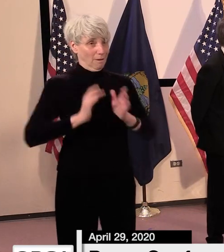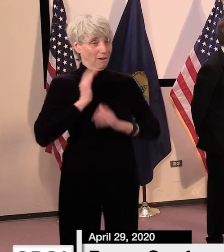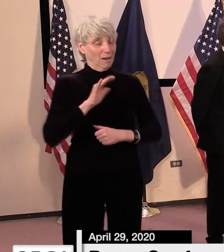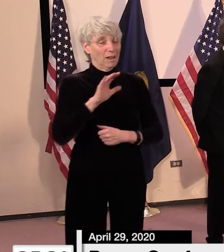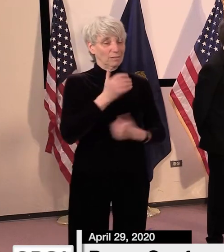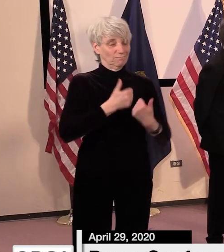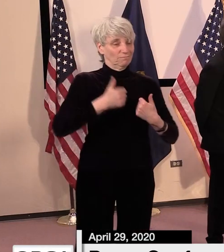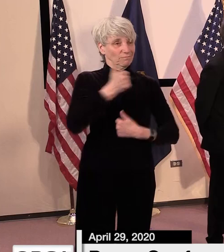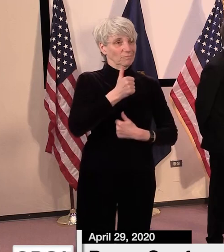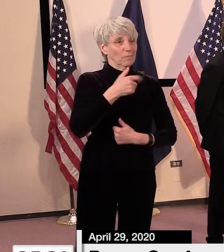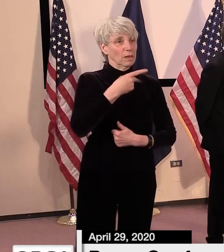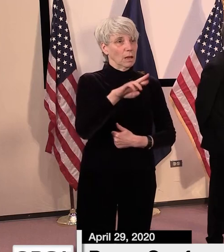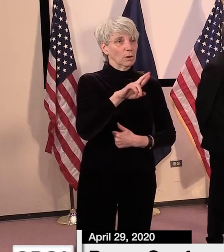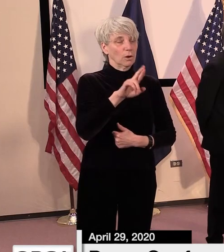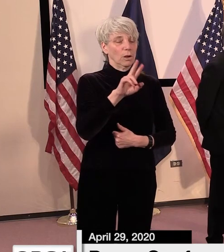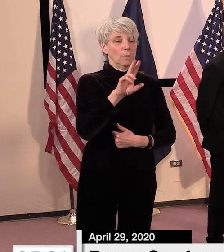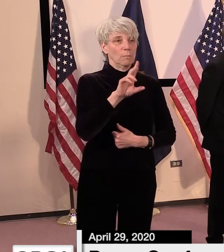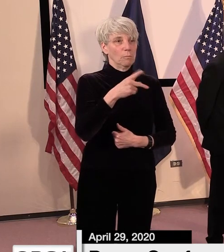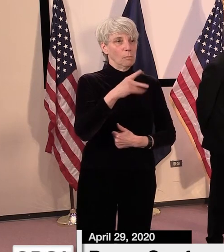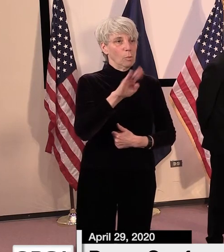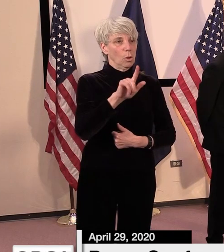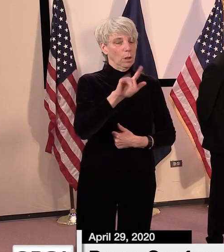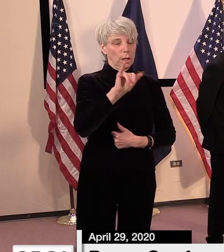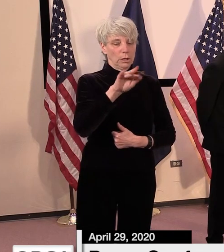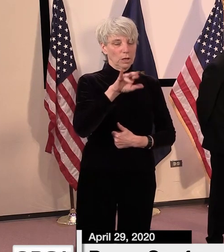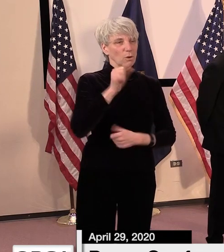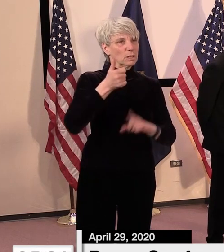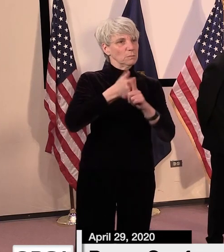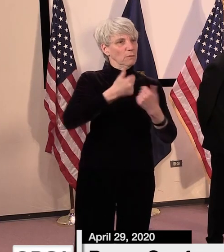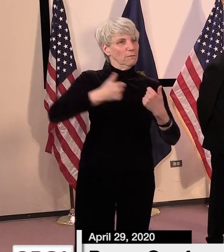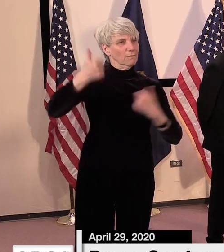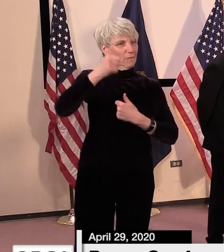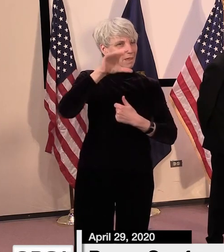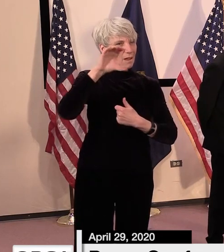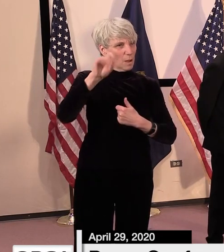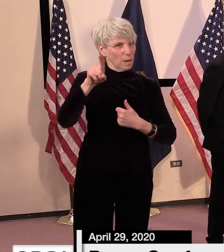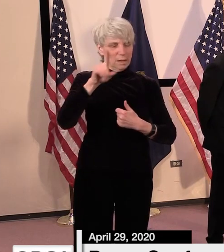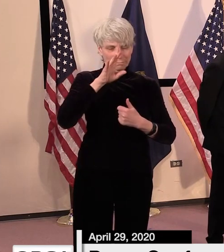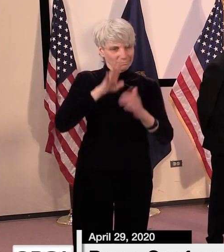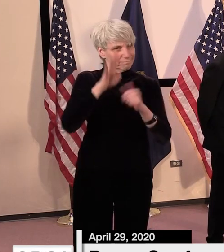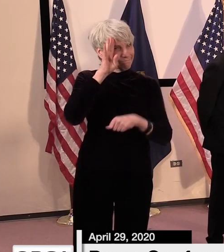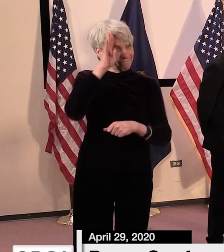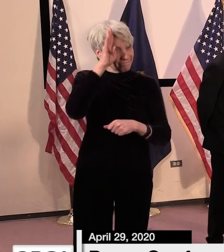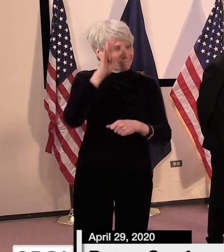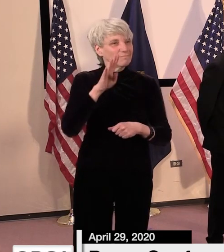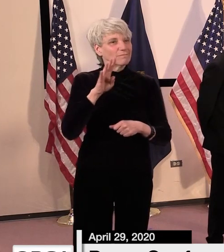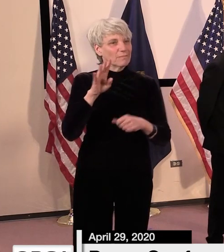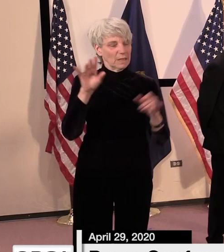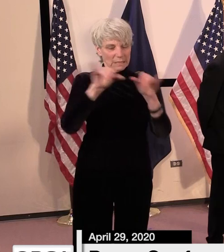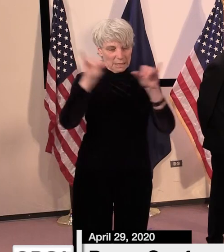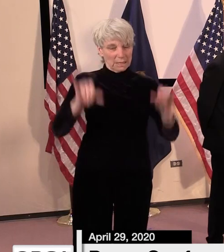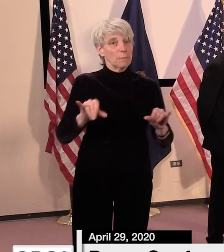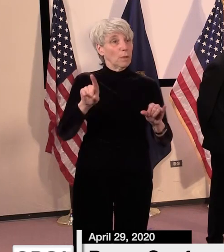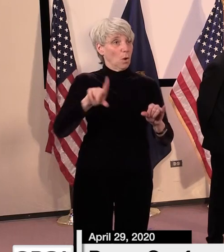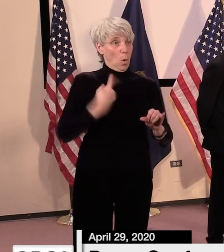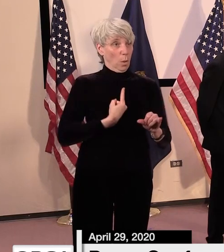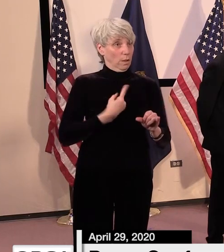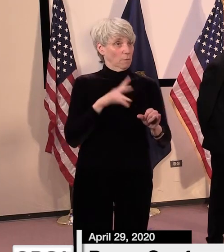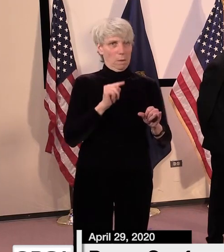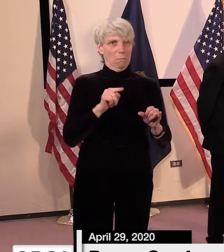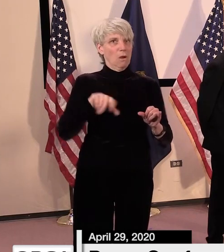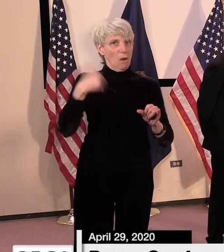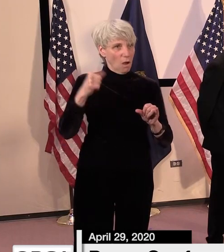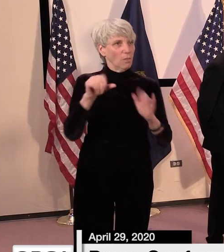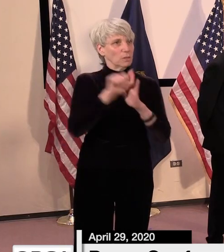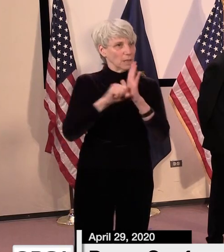Dr. Paul Jarrus, is the chief medical officer. This system, which other states are also using, allows us